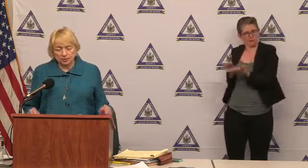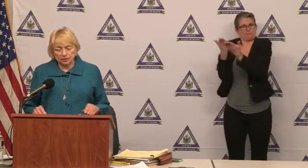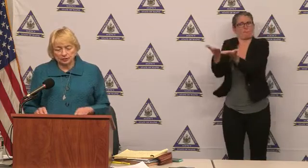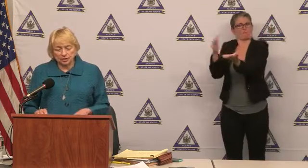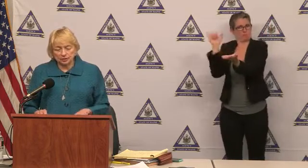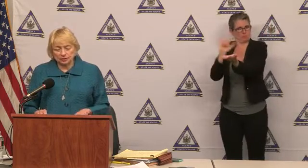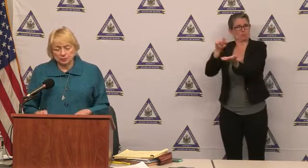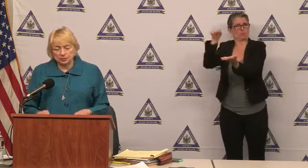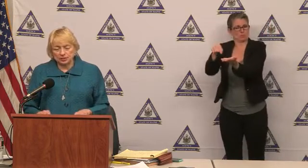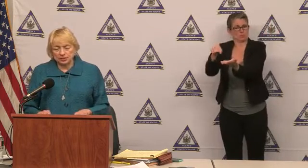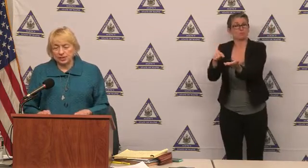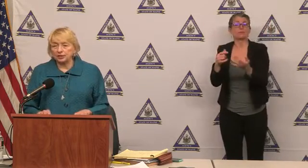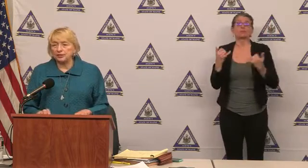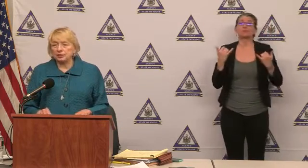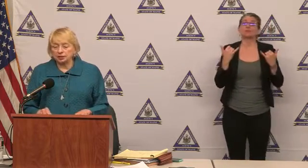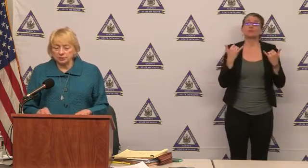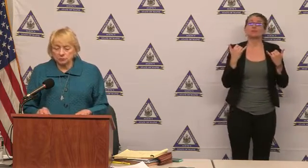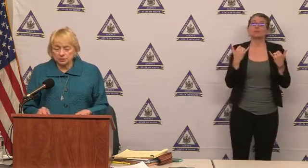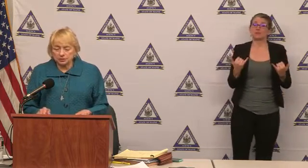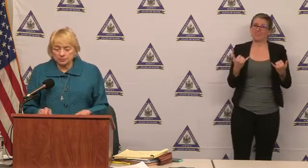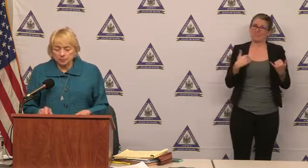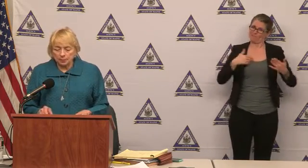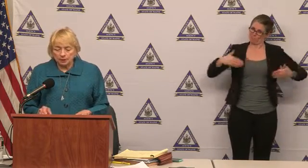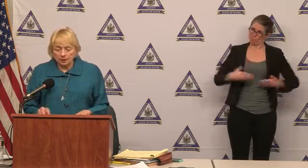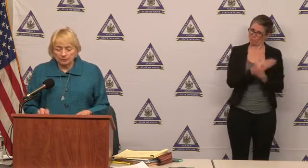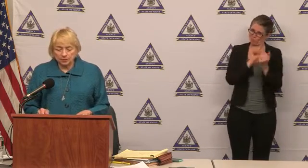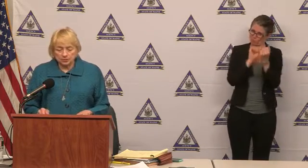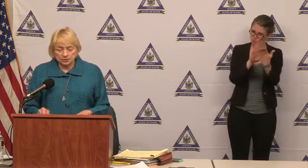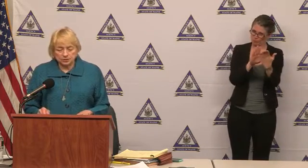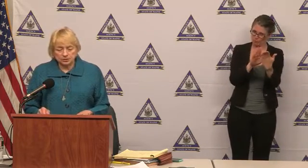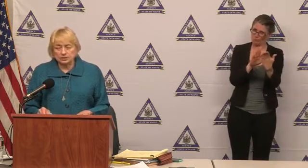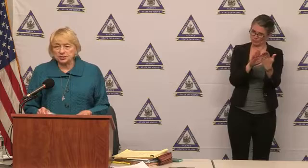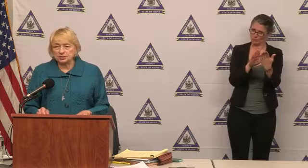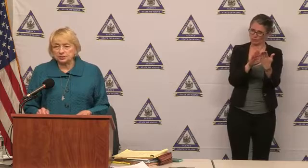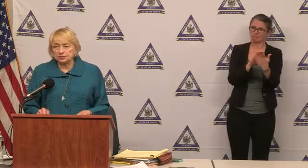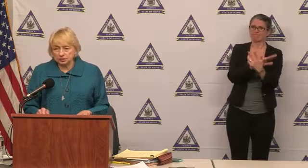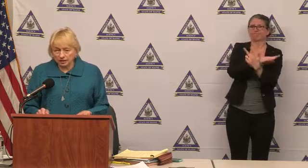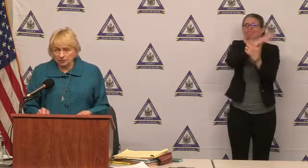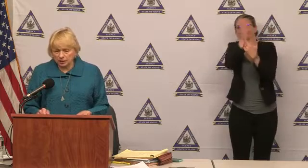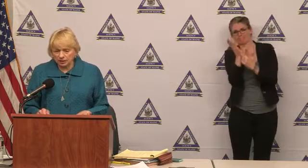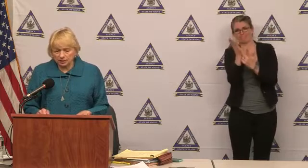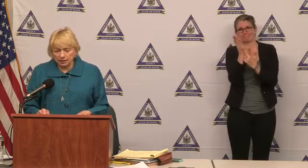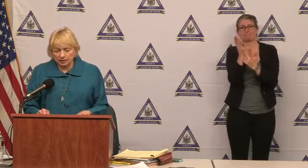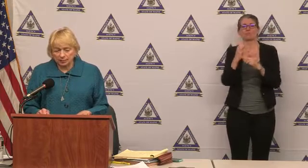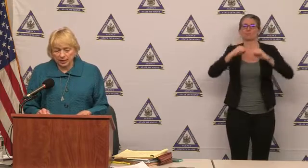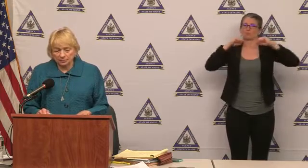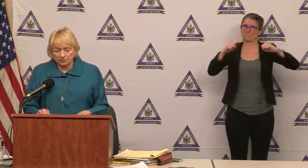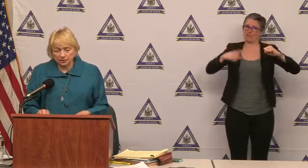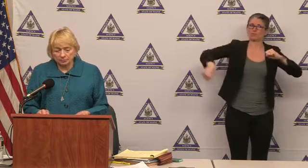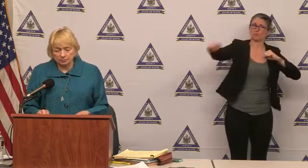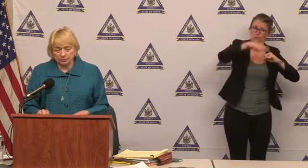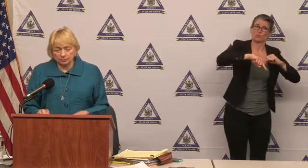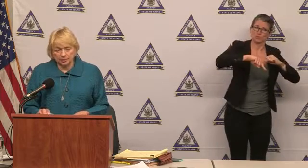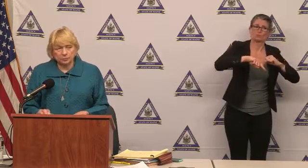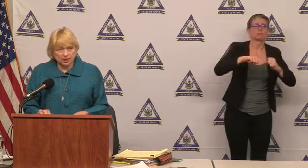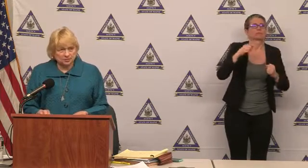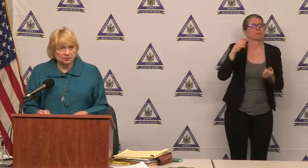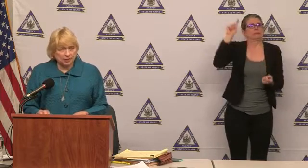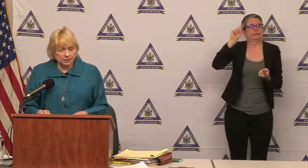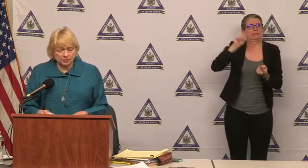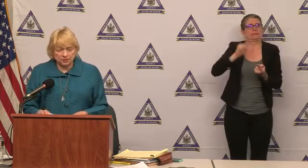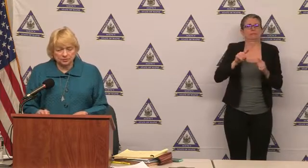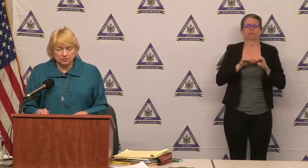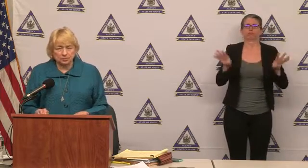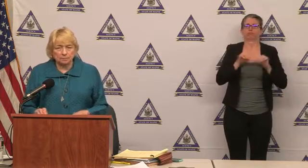the spread of the virus, to protect the health of our loved ones and fellow citizens, and to safeguard our capacity, the capacity